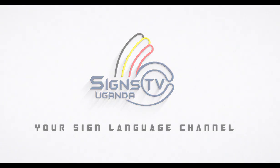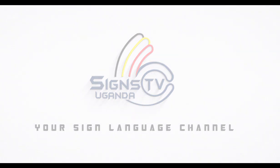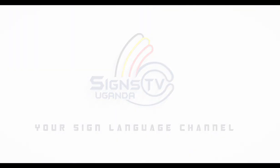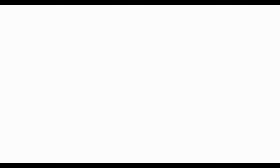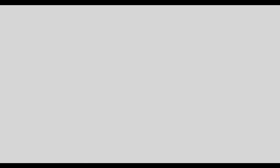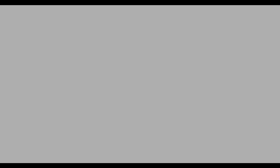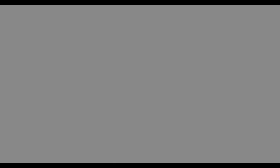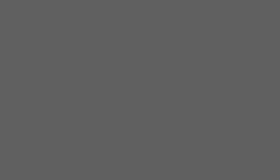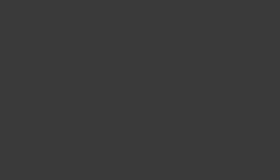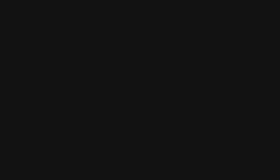Bye. Bye.